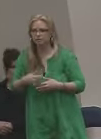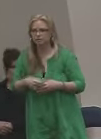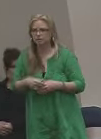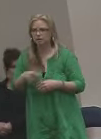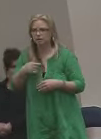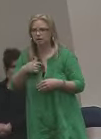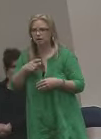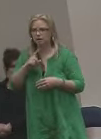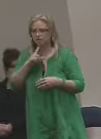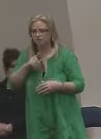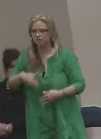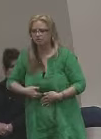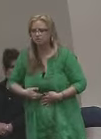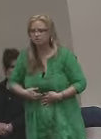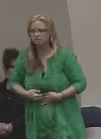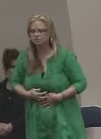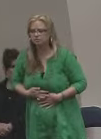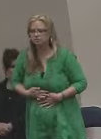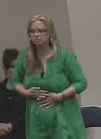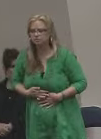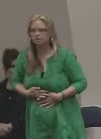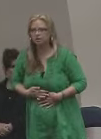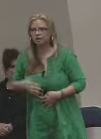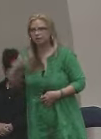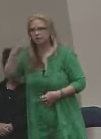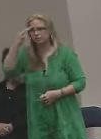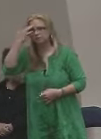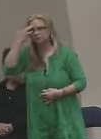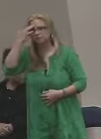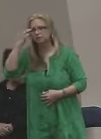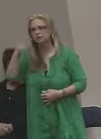I literally got sick at my stomach and went home and threw up.